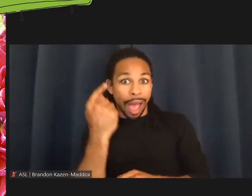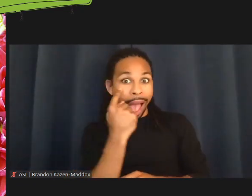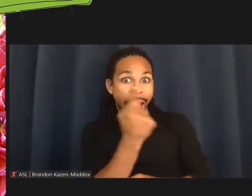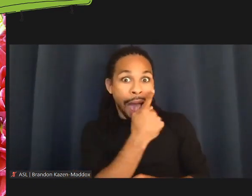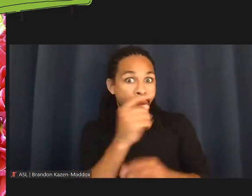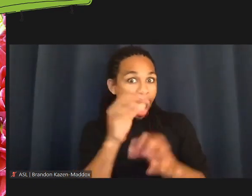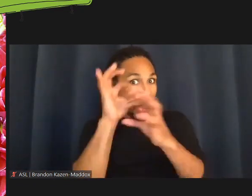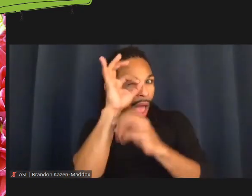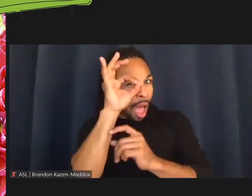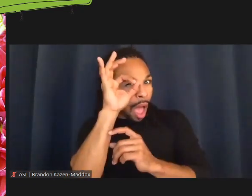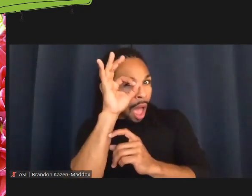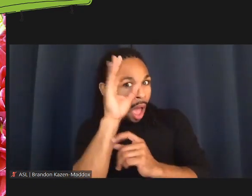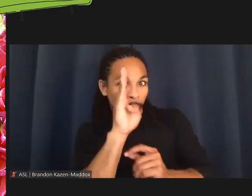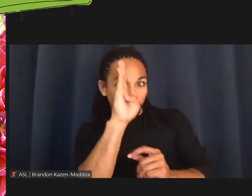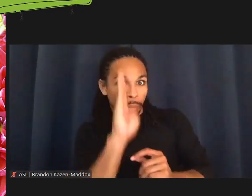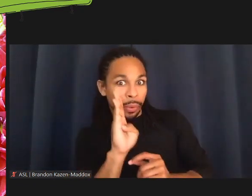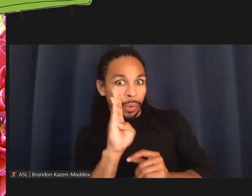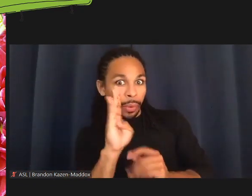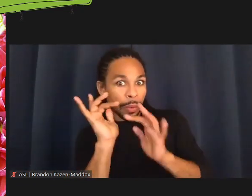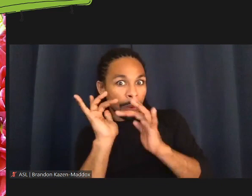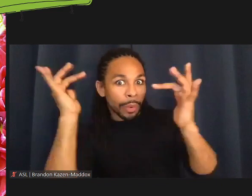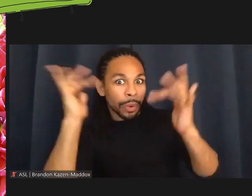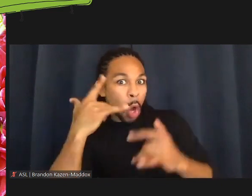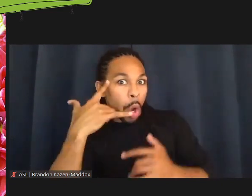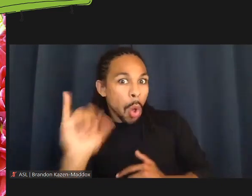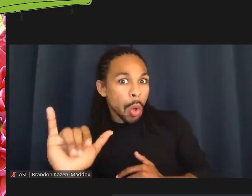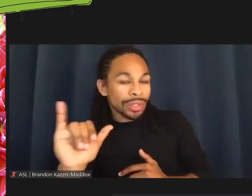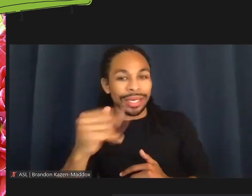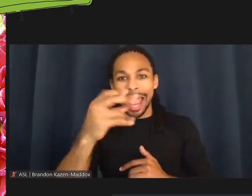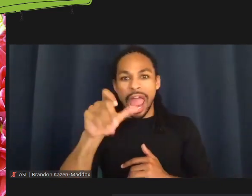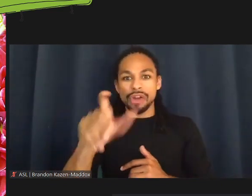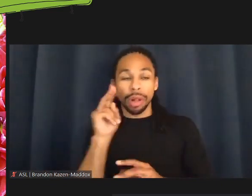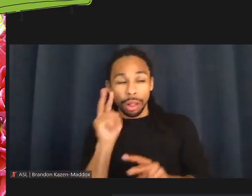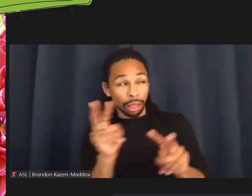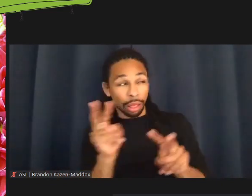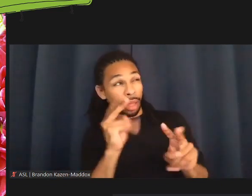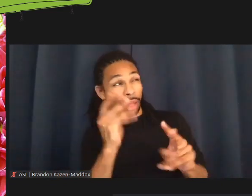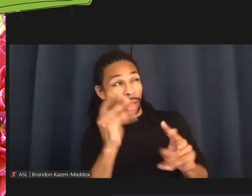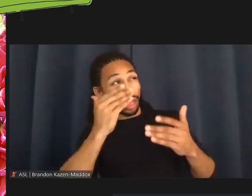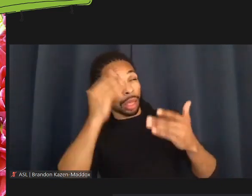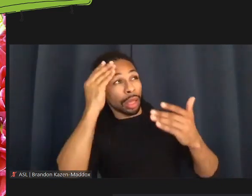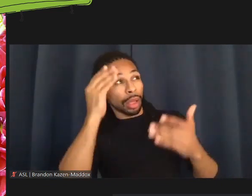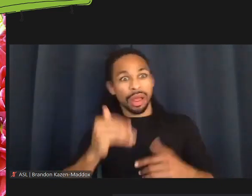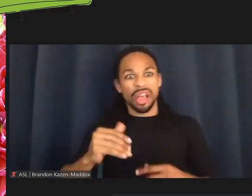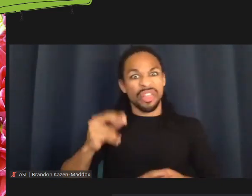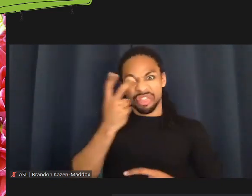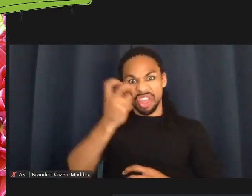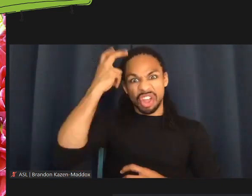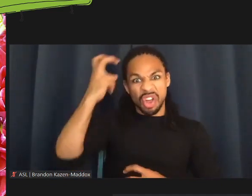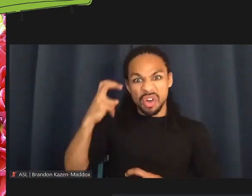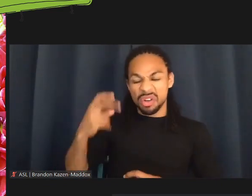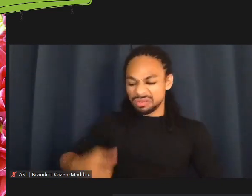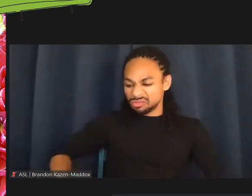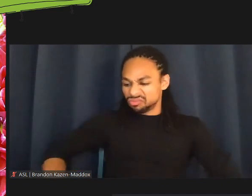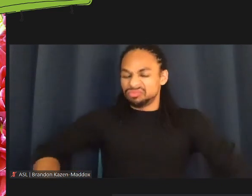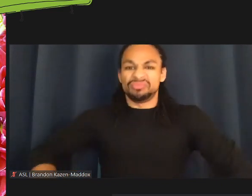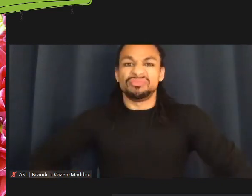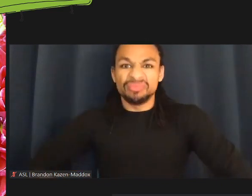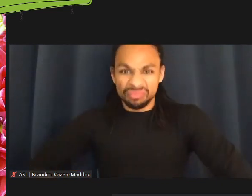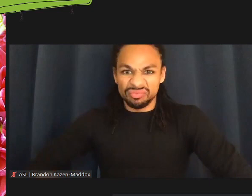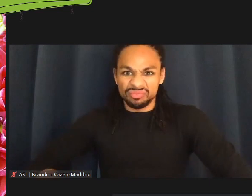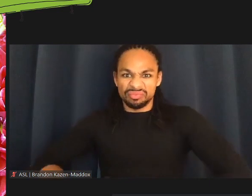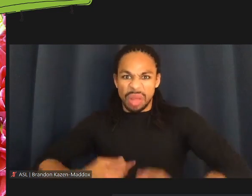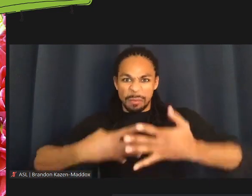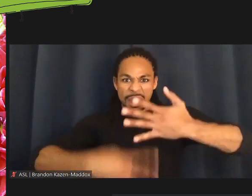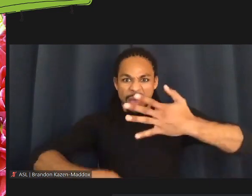cleft. Harold's bleary eyes peer and correct. The goat stands dripping stigmata and flexing bicep tattoos, solve,